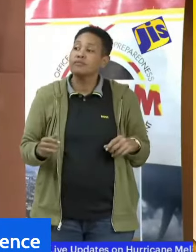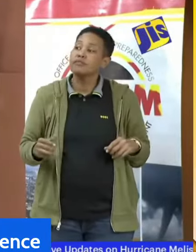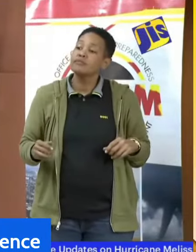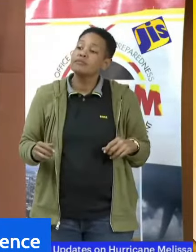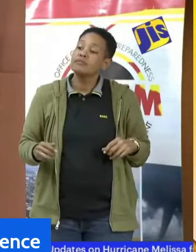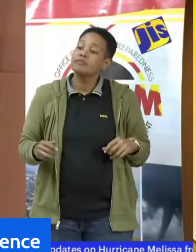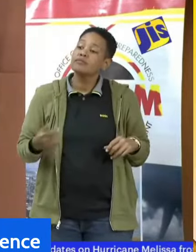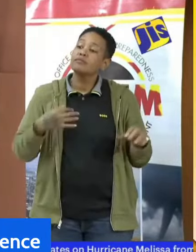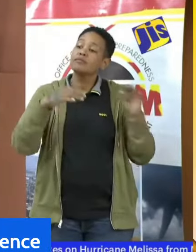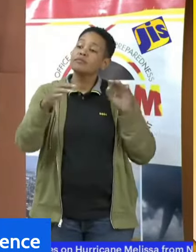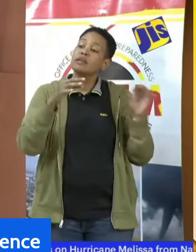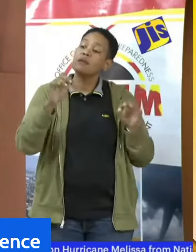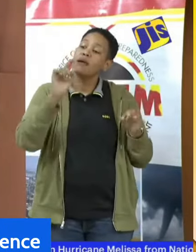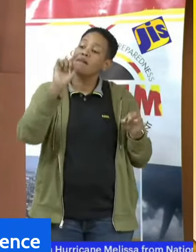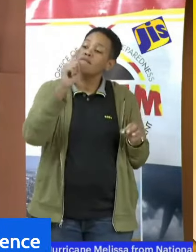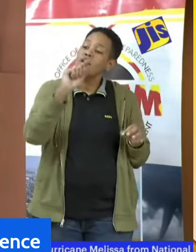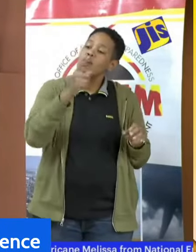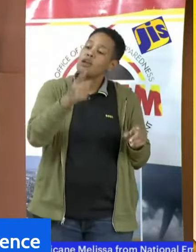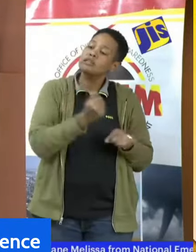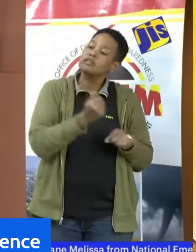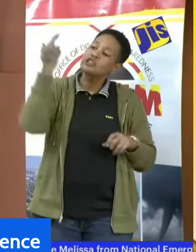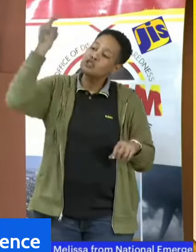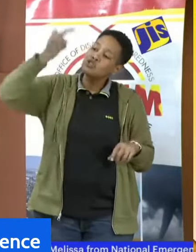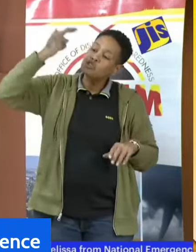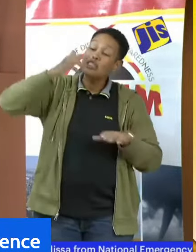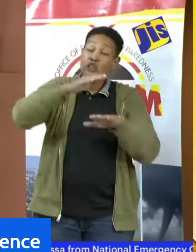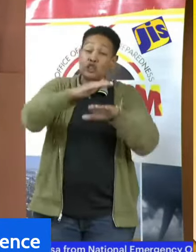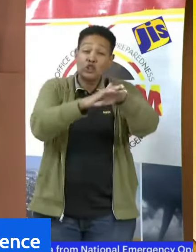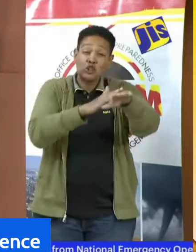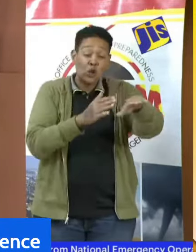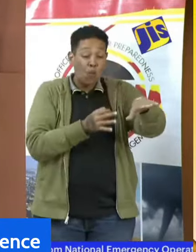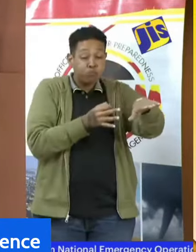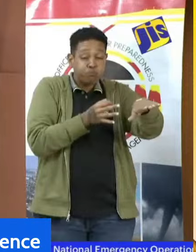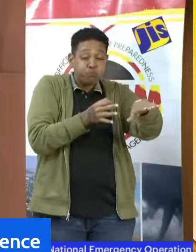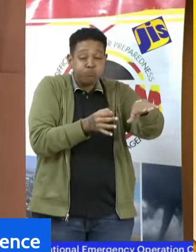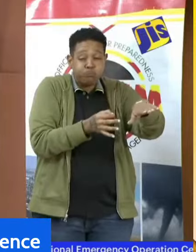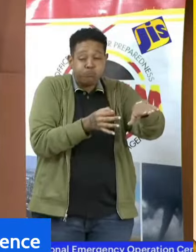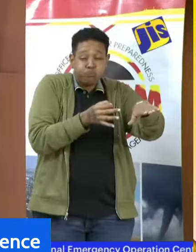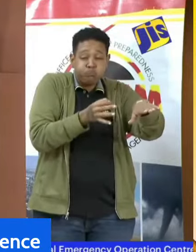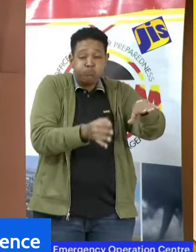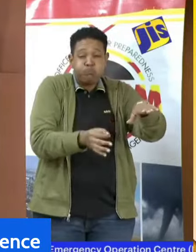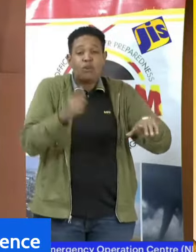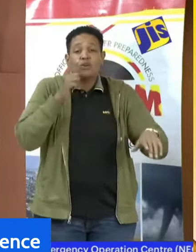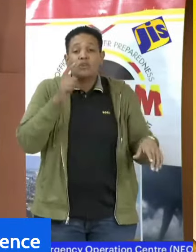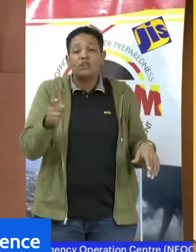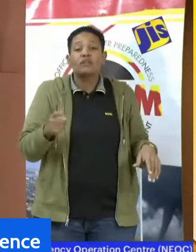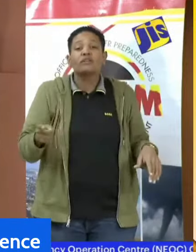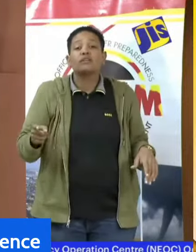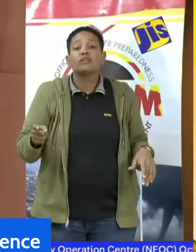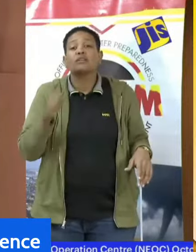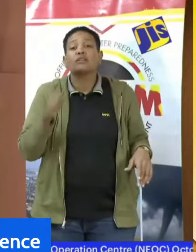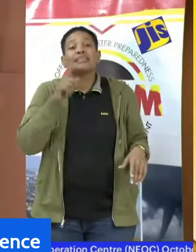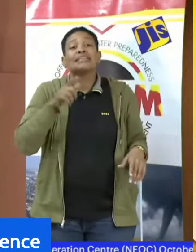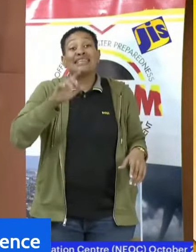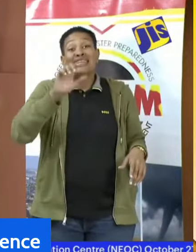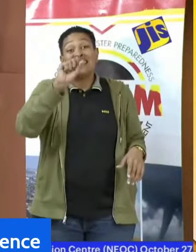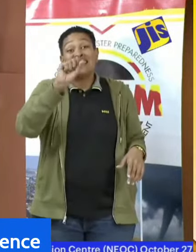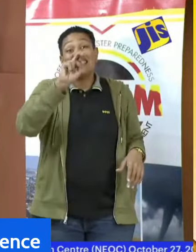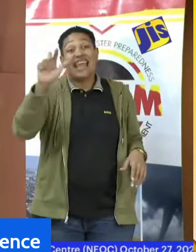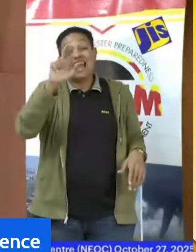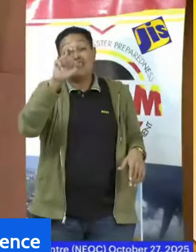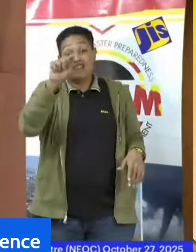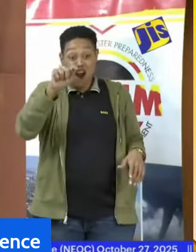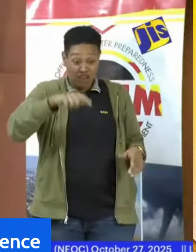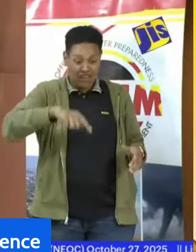Let me explain first of all, the reason for the slow movement is that the steering current is weak. Basically, there are